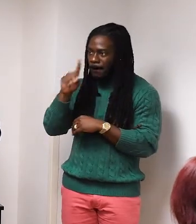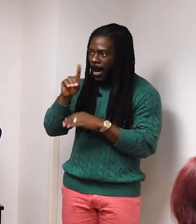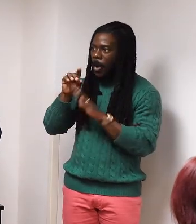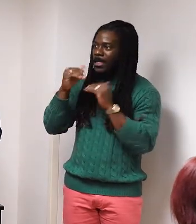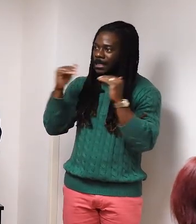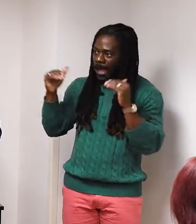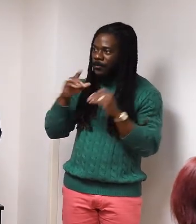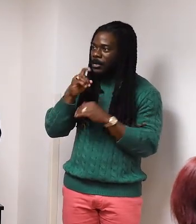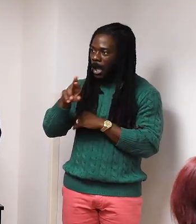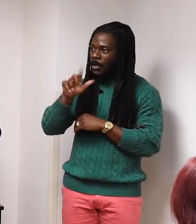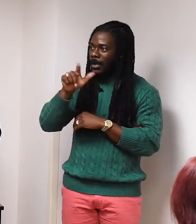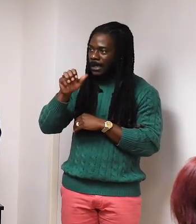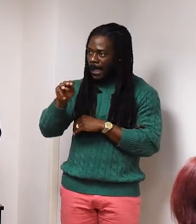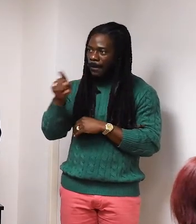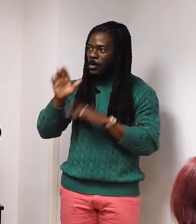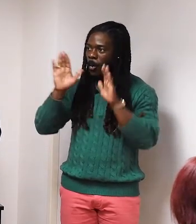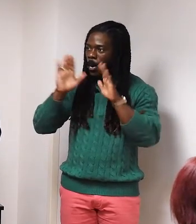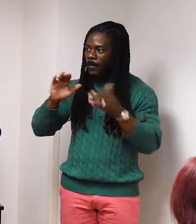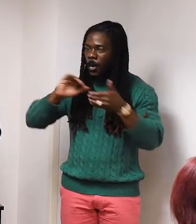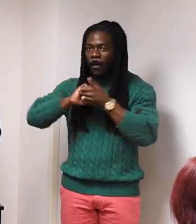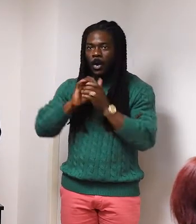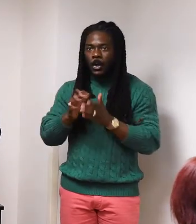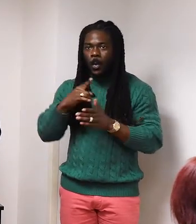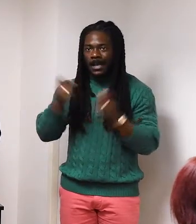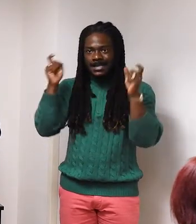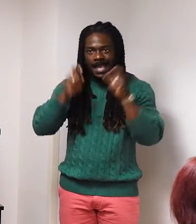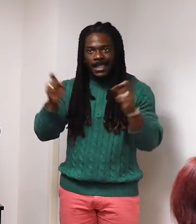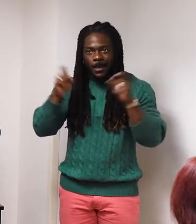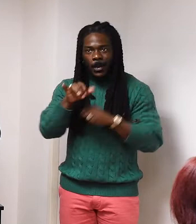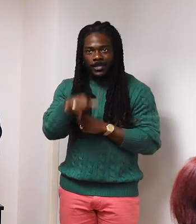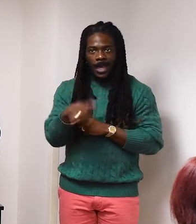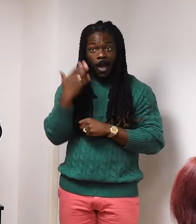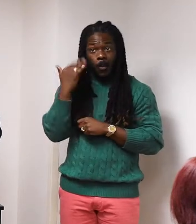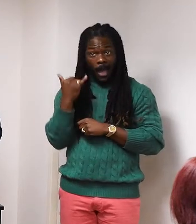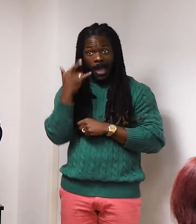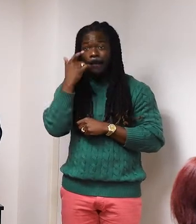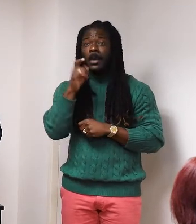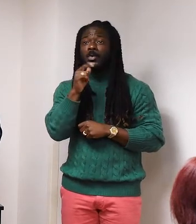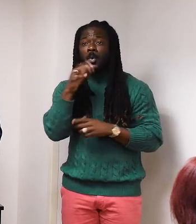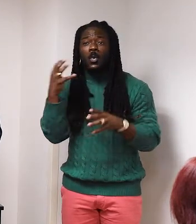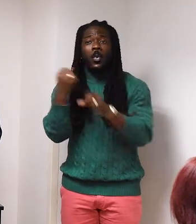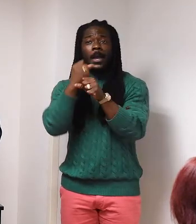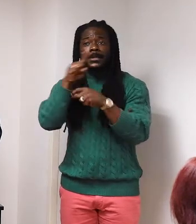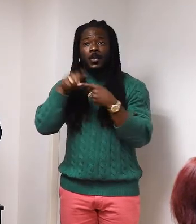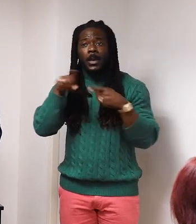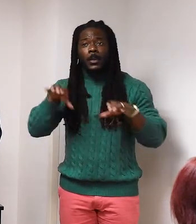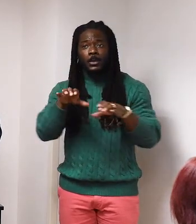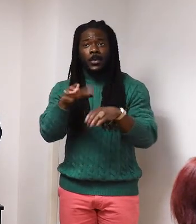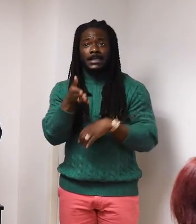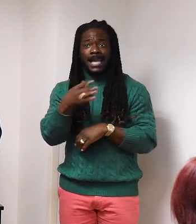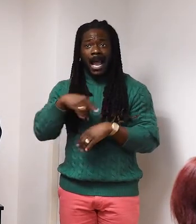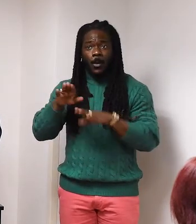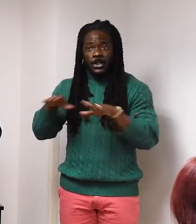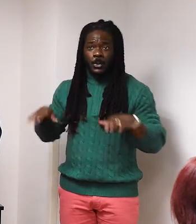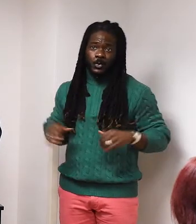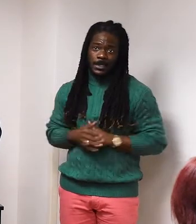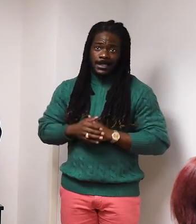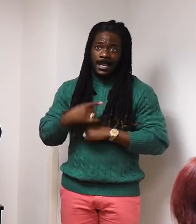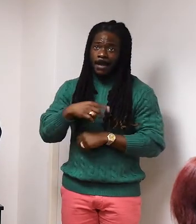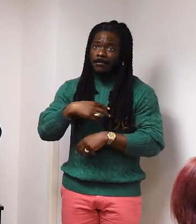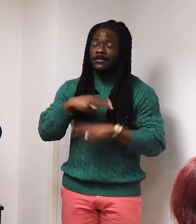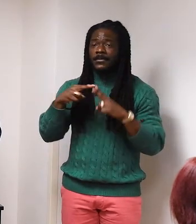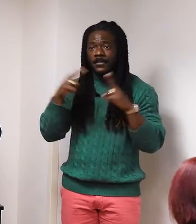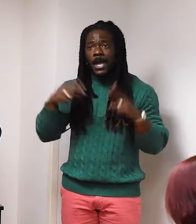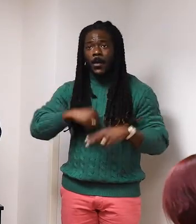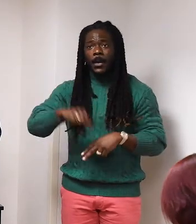level, Dr. Lamb, you're an outstanding partner. We celebrate that because who wins when we do these kind of things are our children. And I'm very